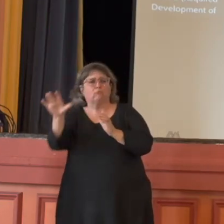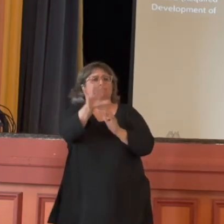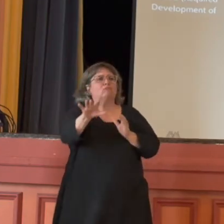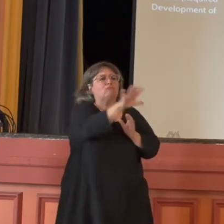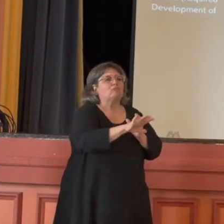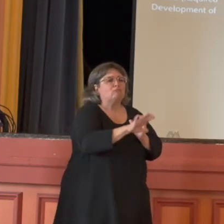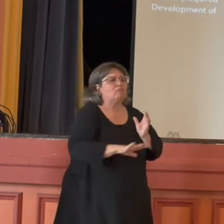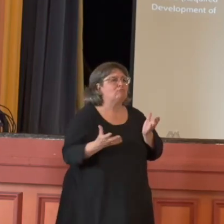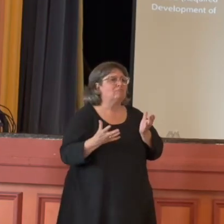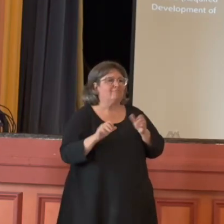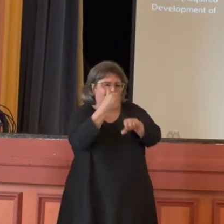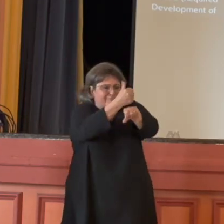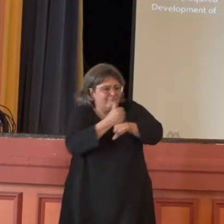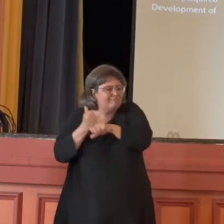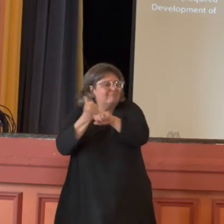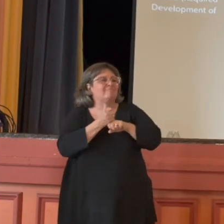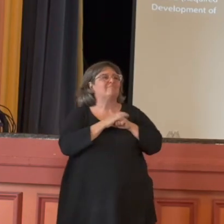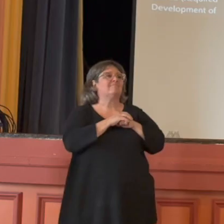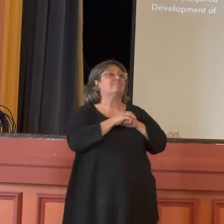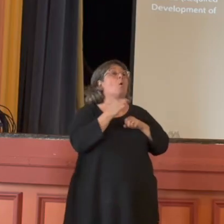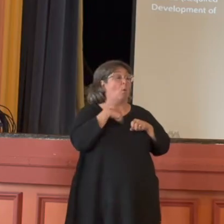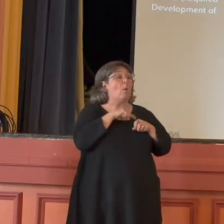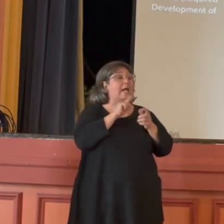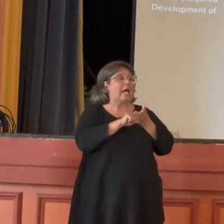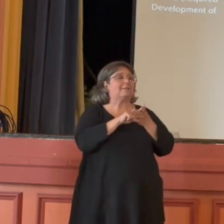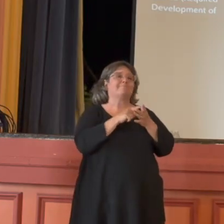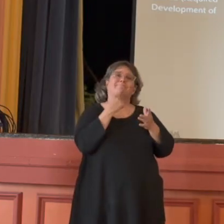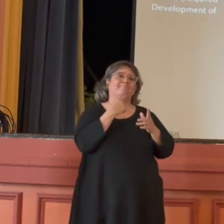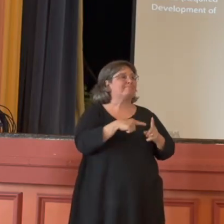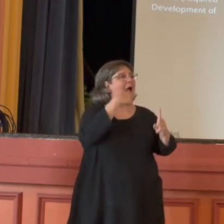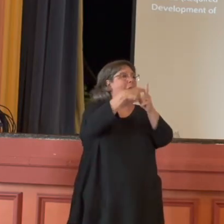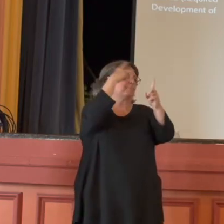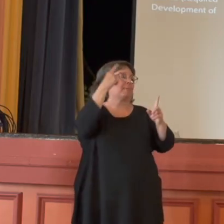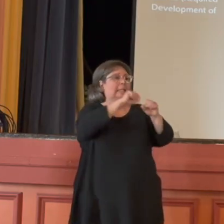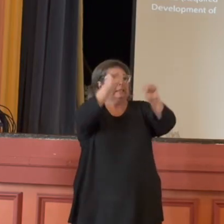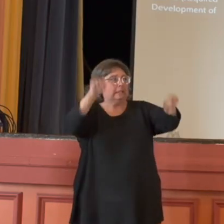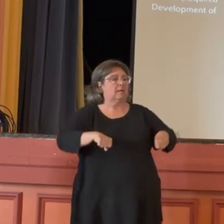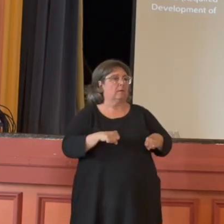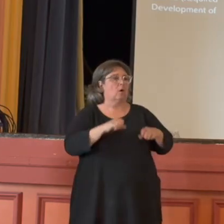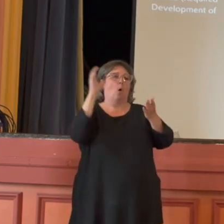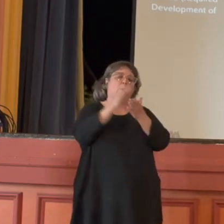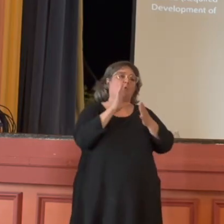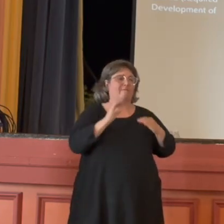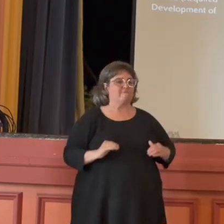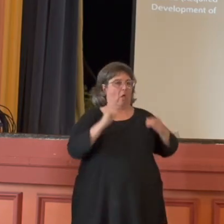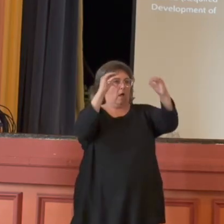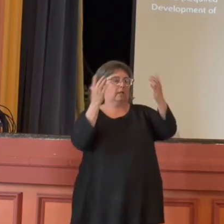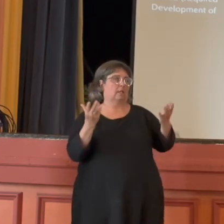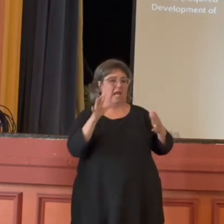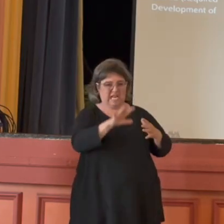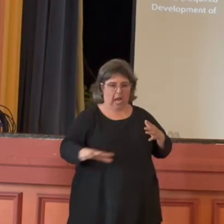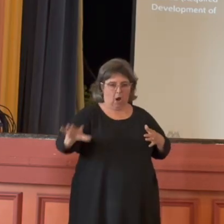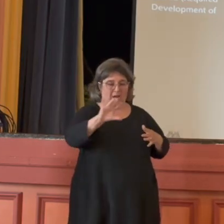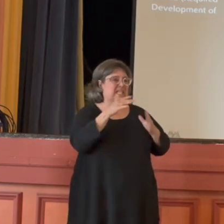city so that we can optimize the system and reduce flooding in